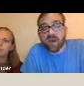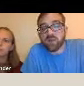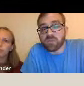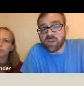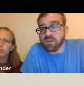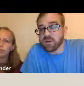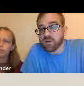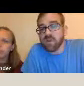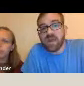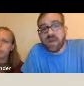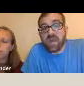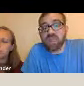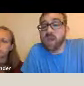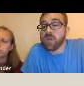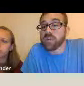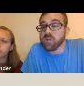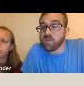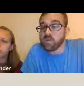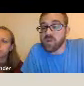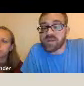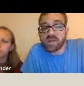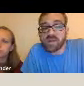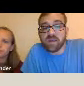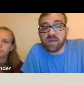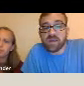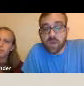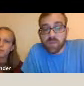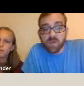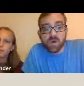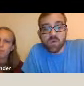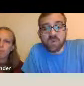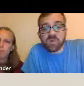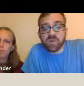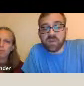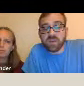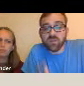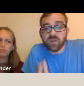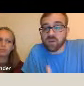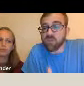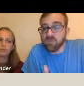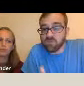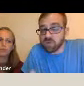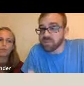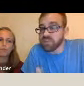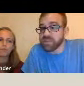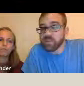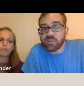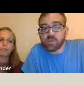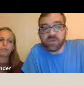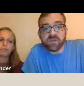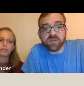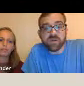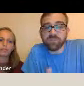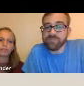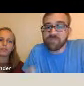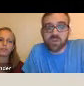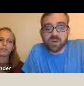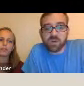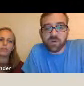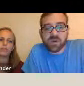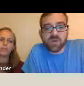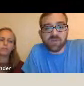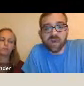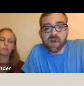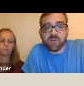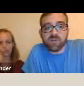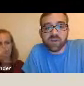Wycliffe Bible Translators. And that winter, we did EQIP, which is the first thing that you do as a missionary